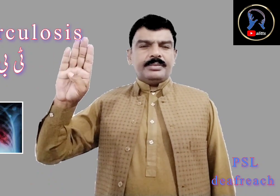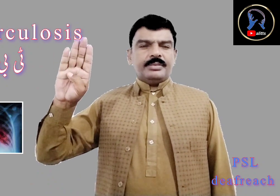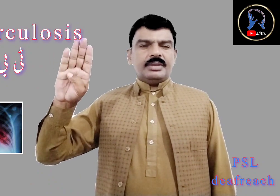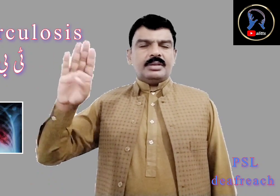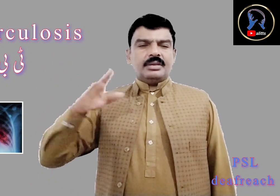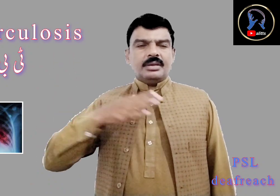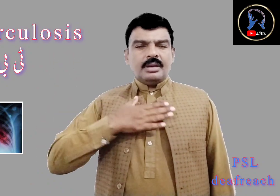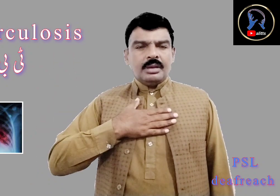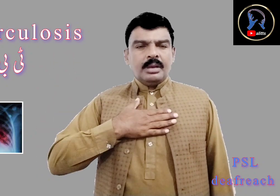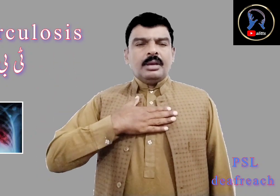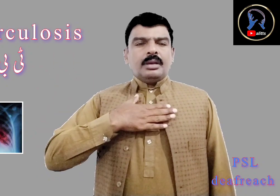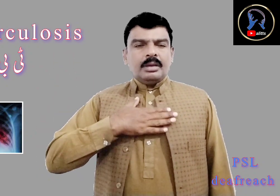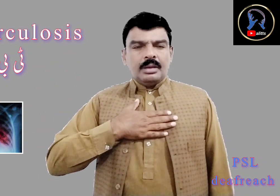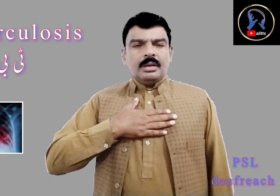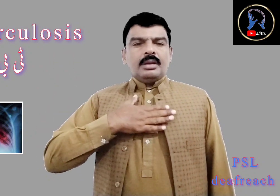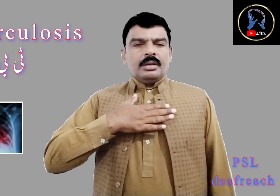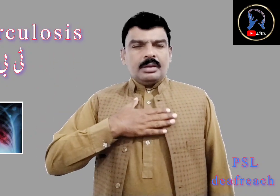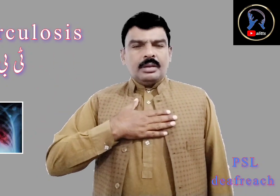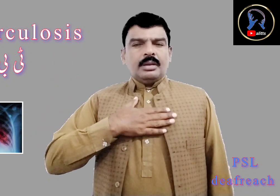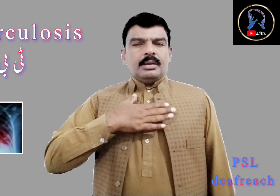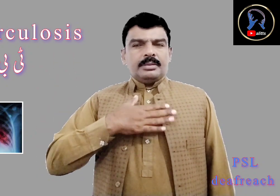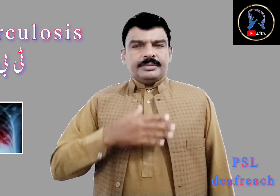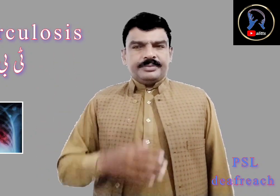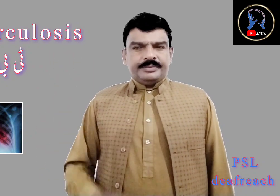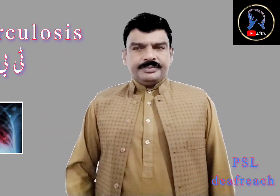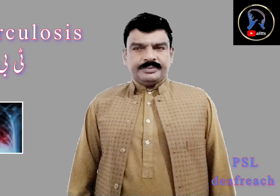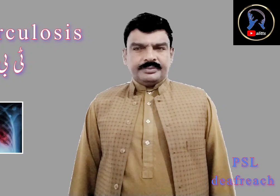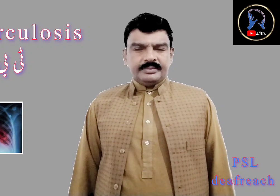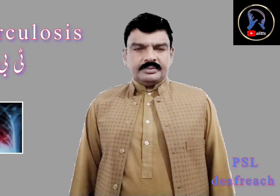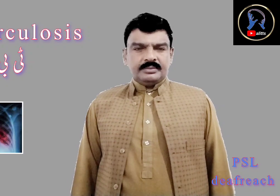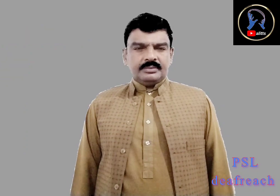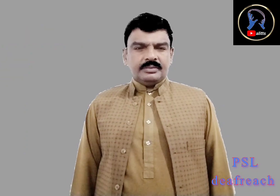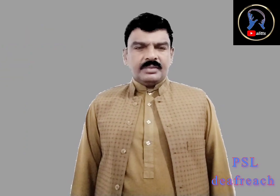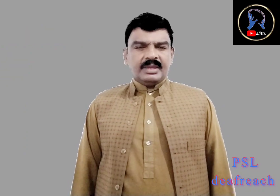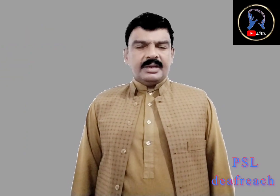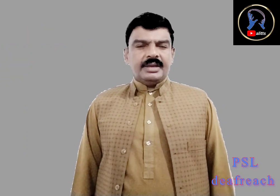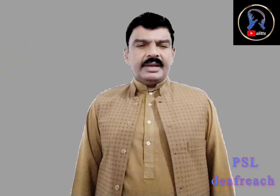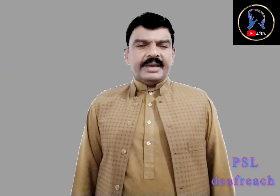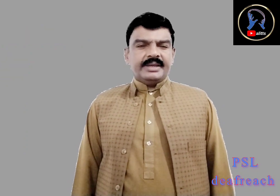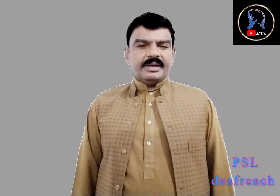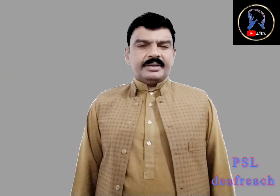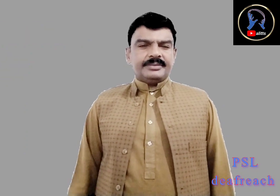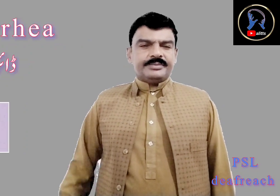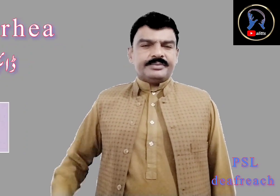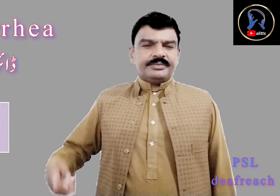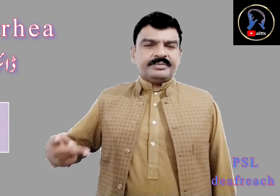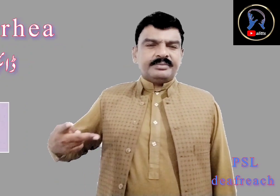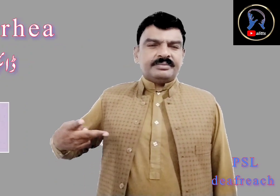TB diarrhea